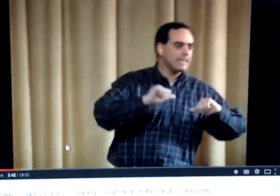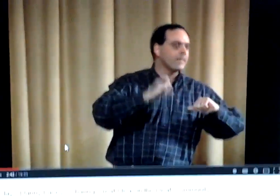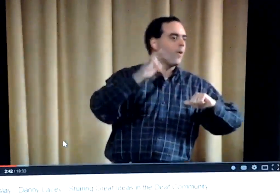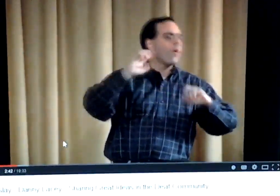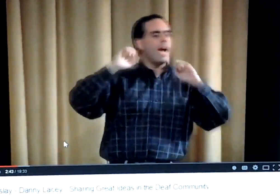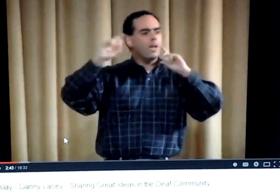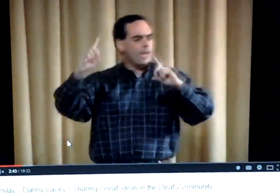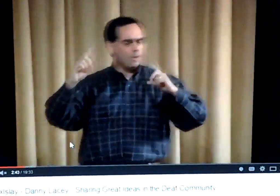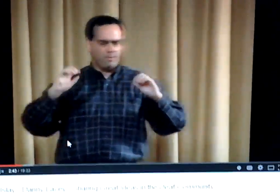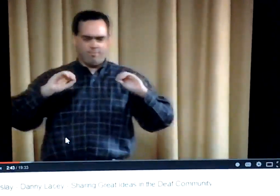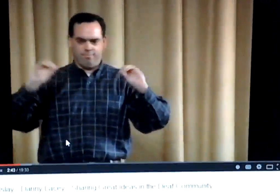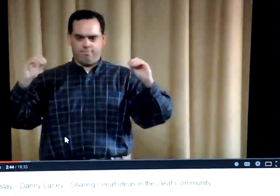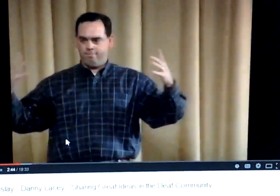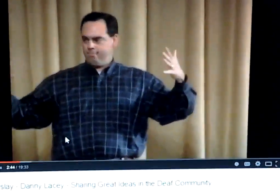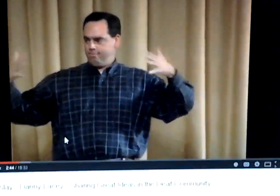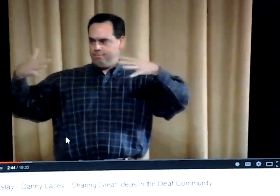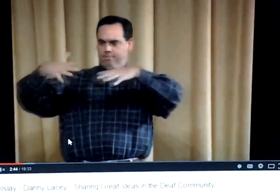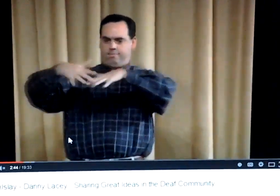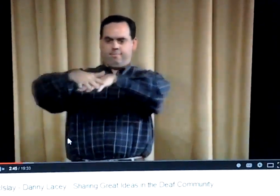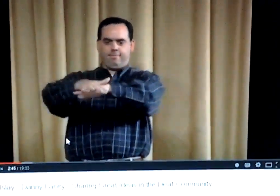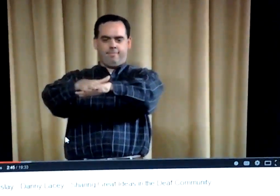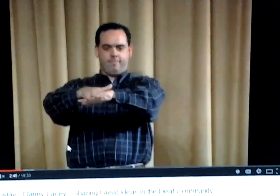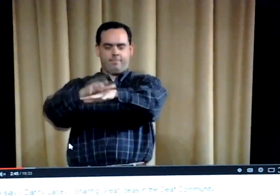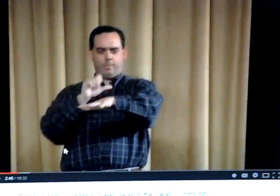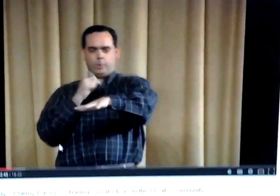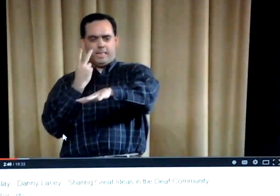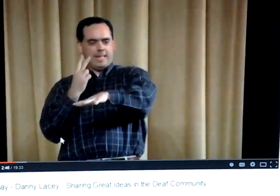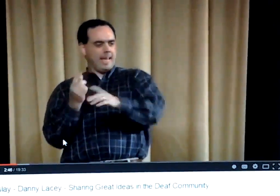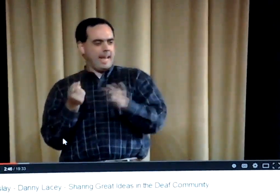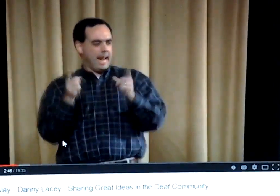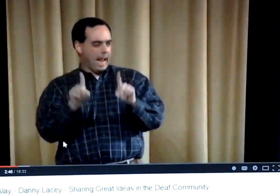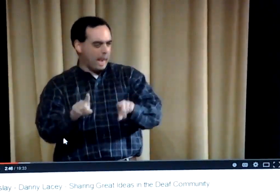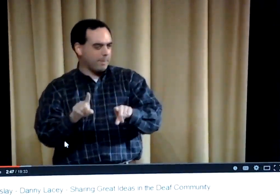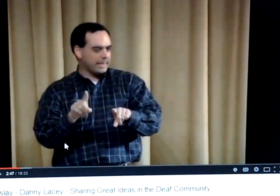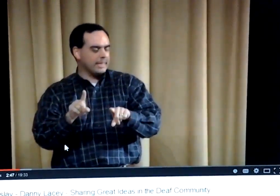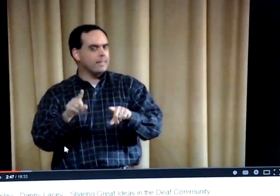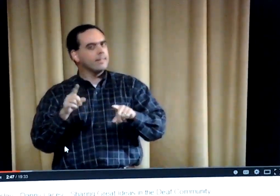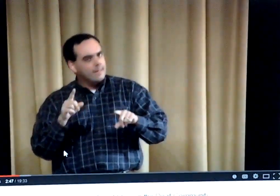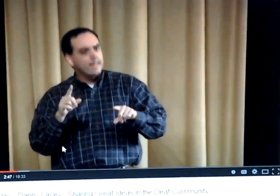deaf people in education, theater. There's no mainstream.